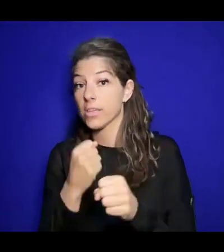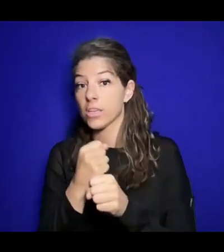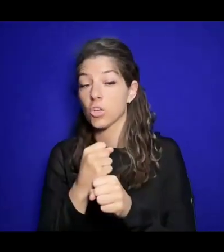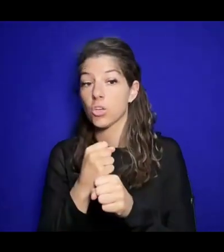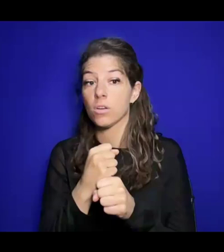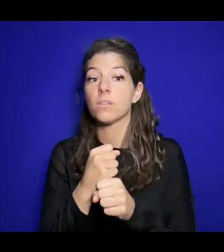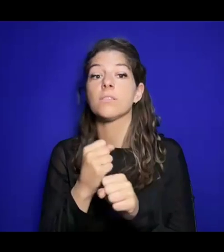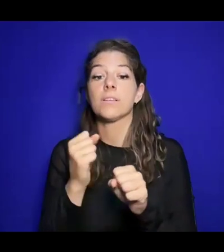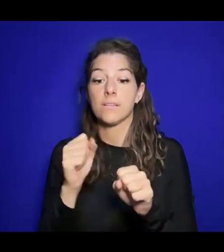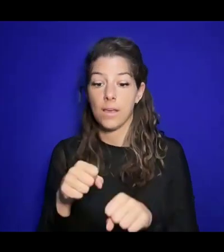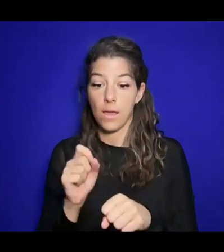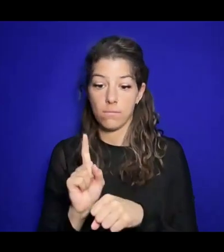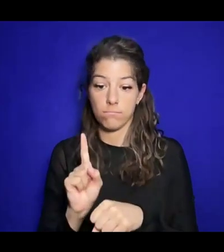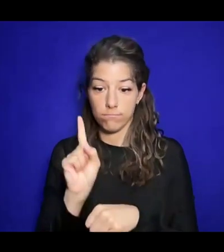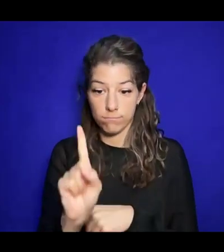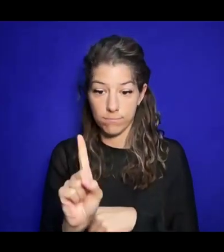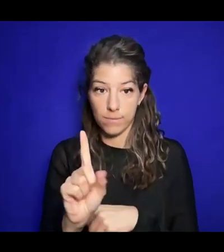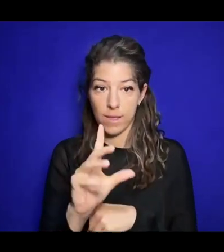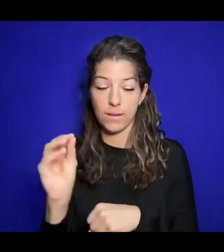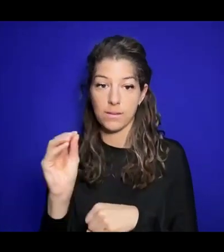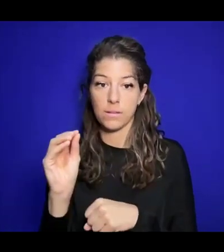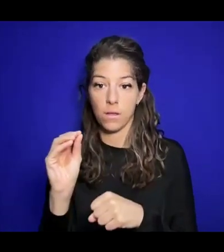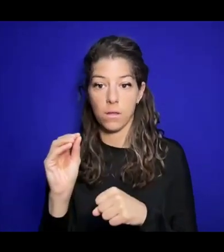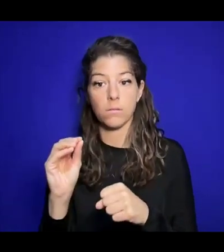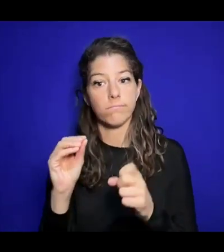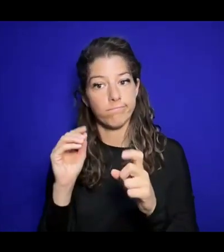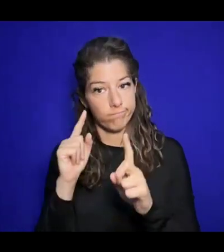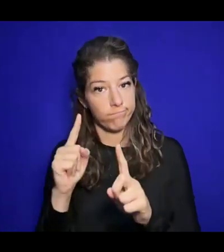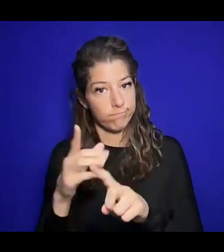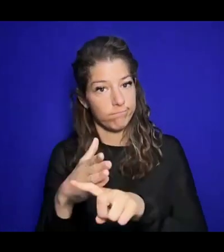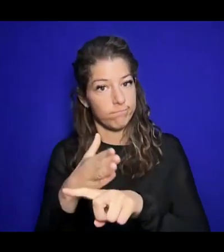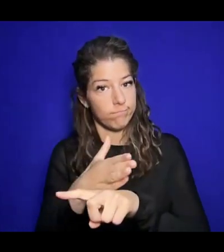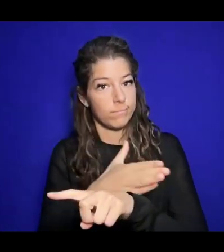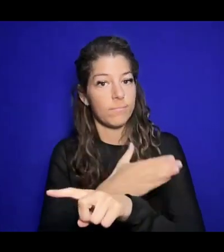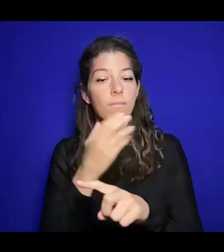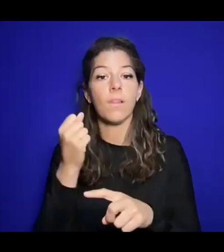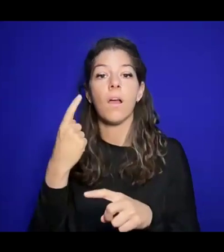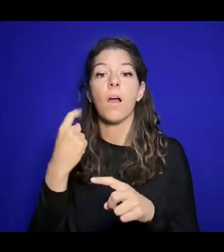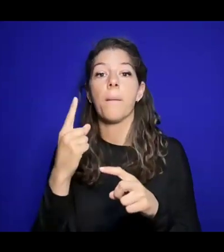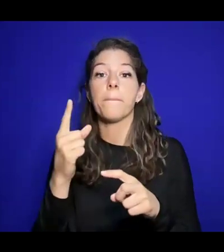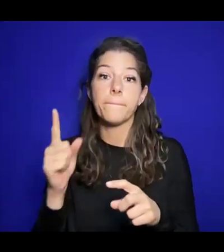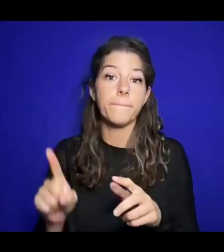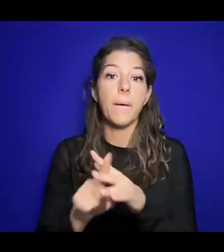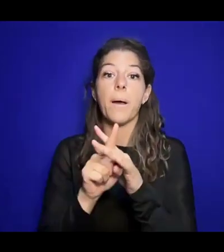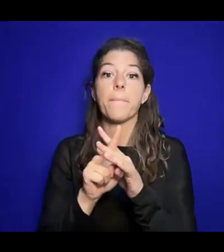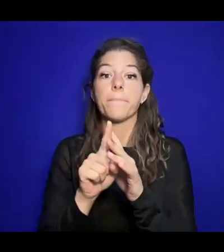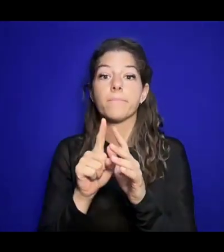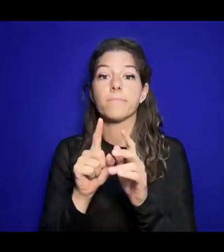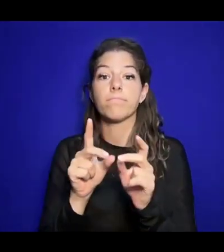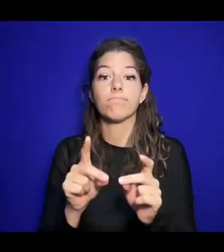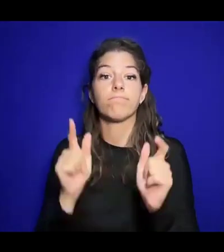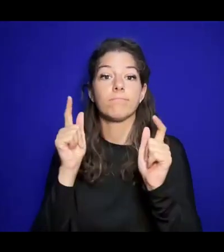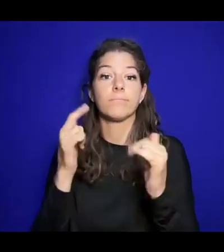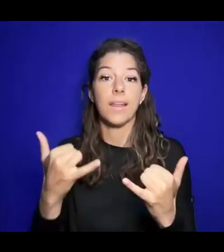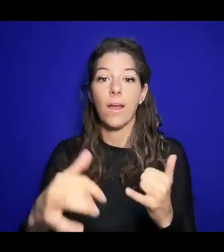get into the standing frame and work towards using it. Now, you might not be able to pop up in the standing frame right